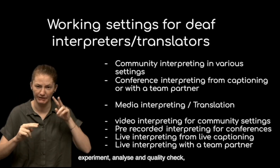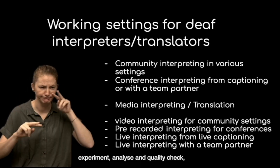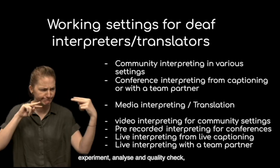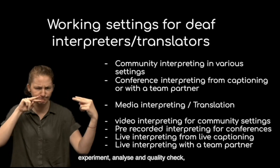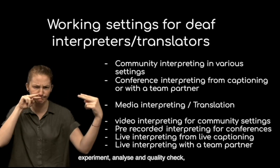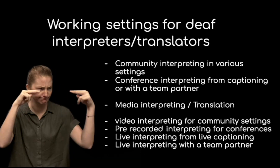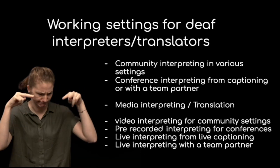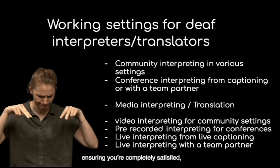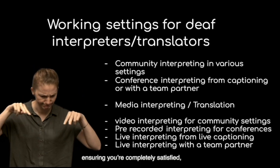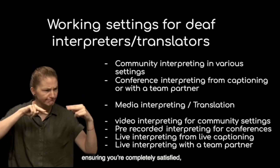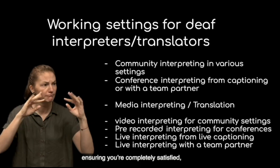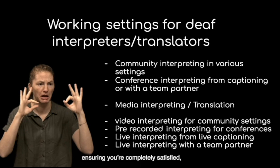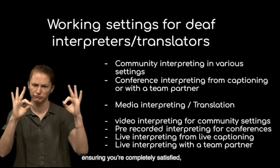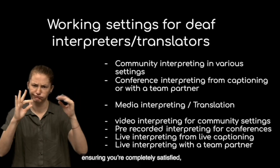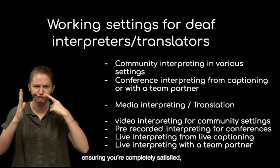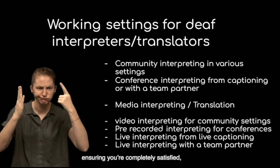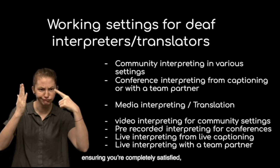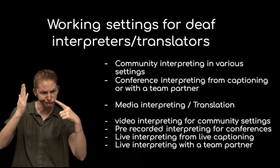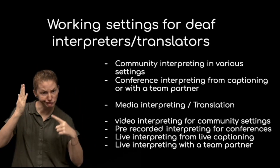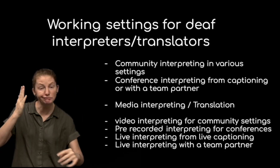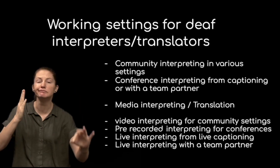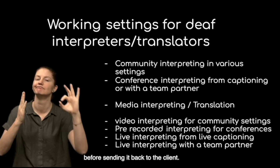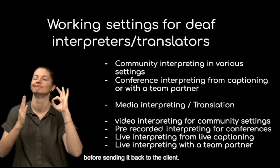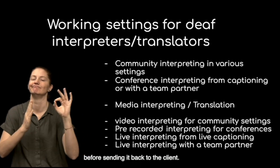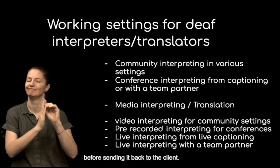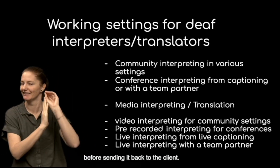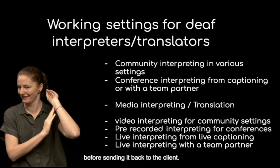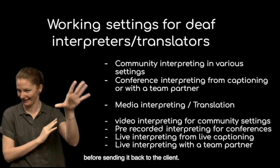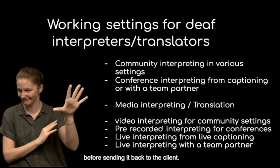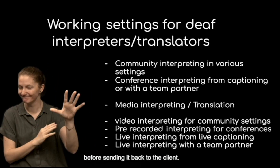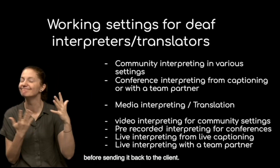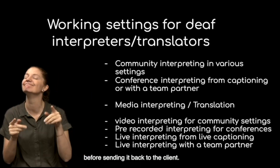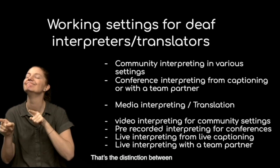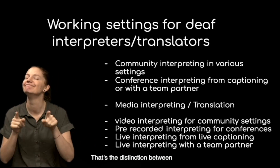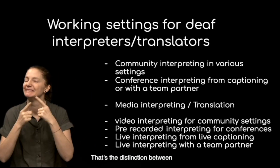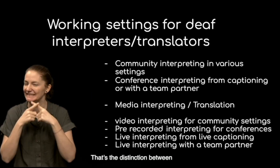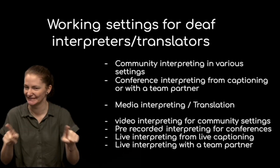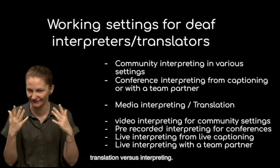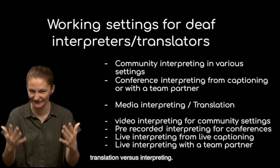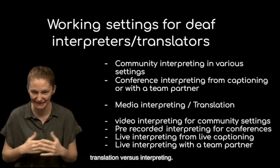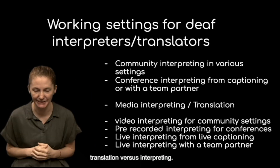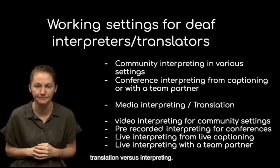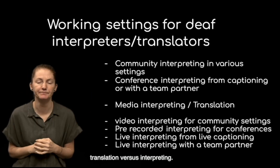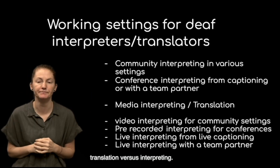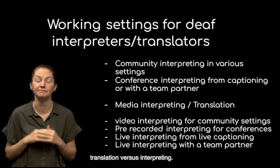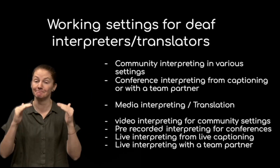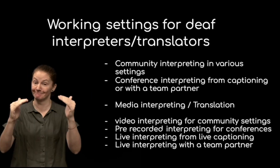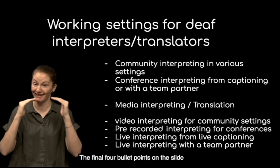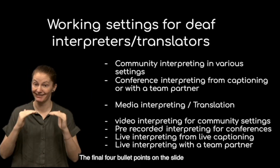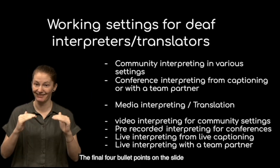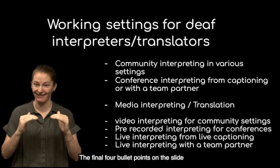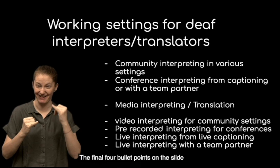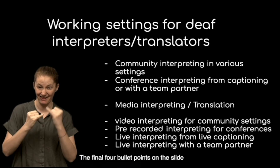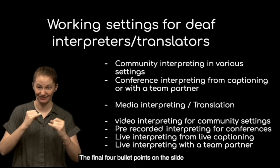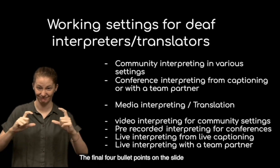is plenty of time to experiment, analyze, quality check, ensuring you're satisfied before sending it back to the client. That's the distinction